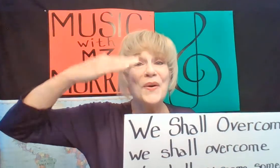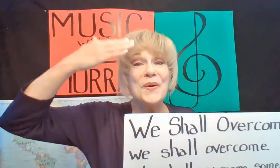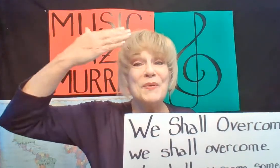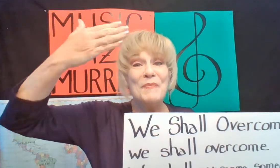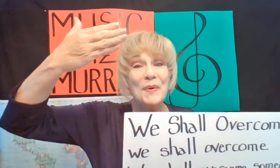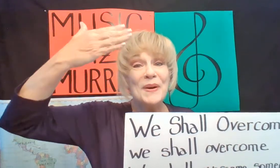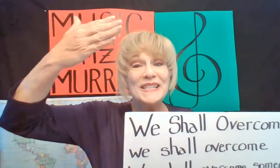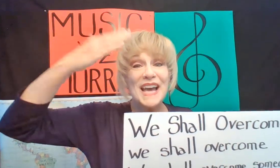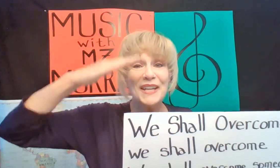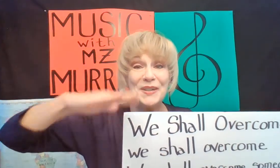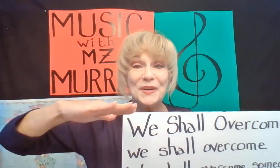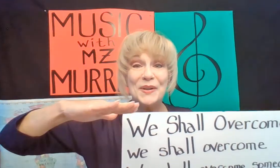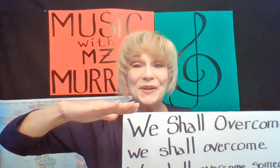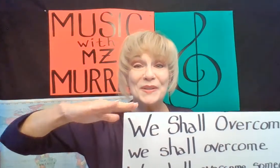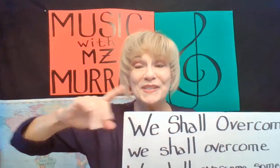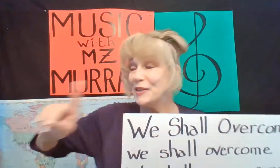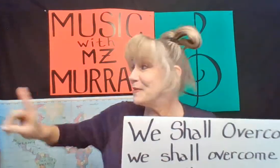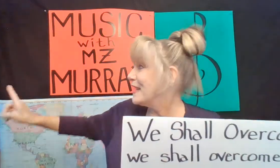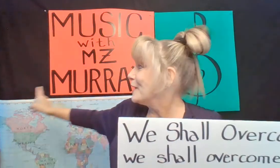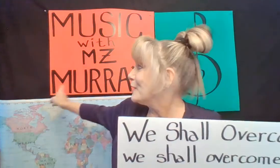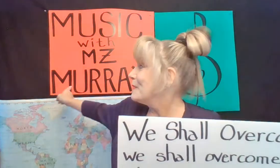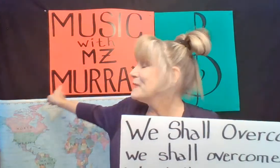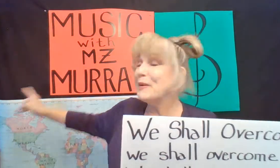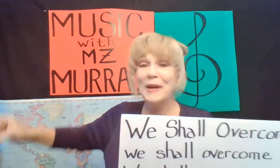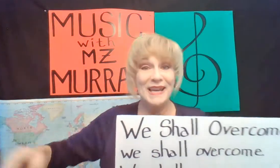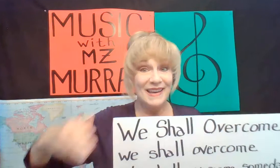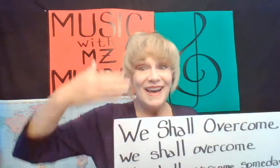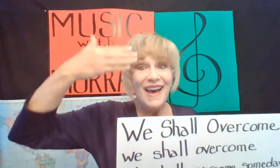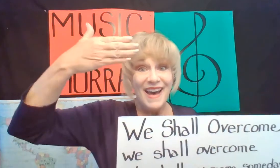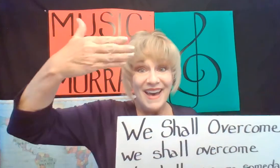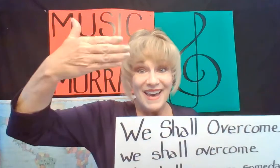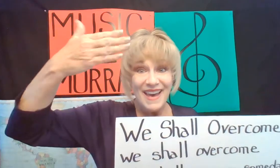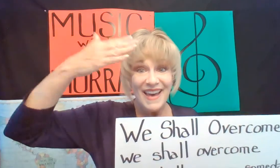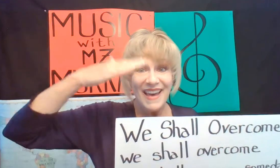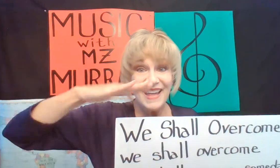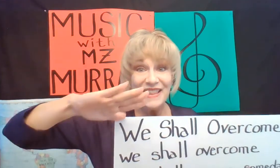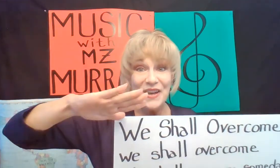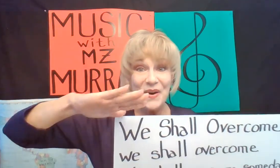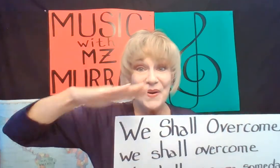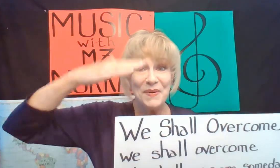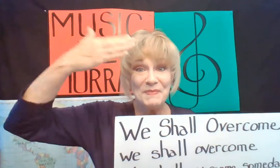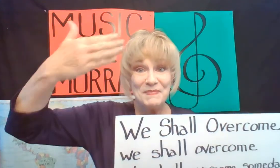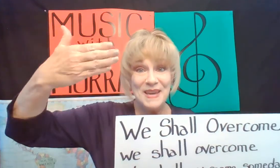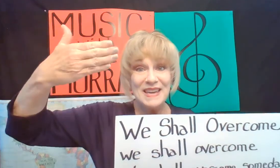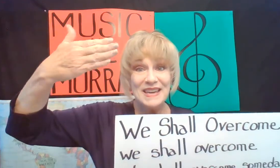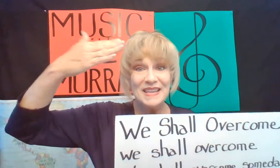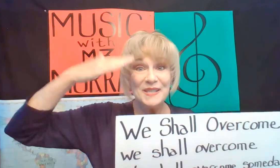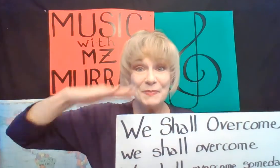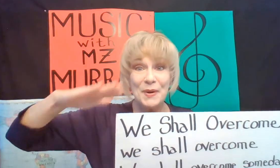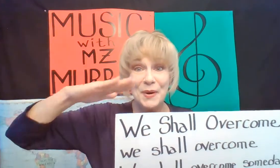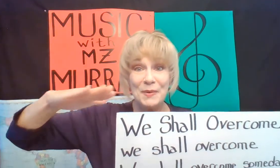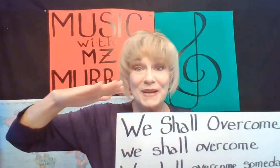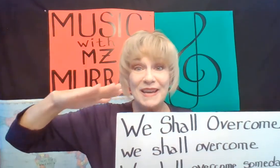Hello, boys and girls, and you say hello to Ms. Murray. Hello, Ms.